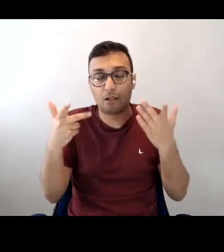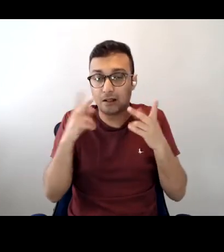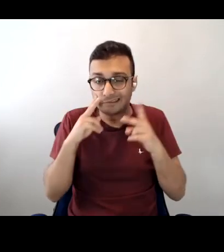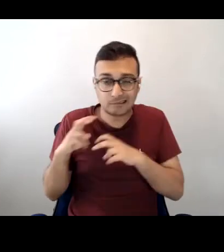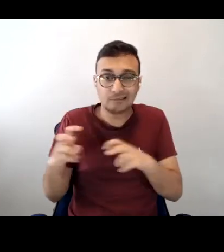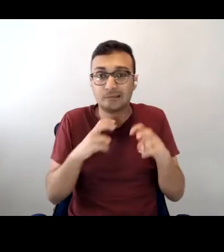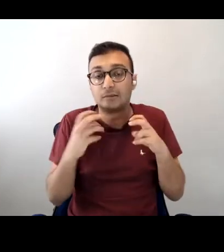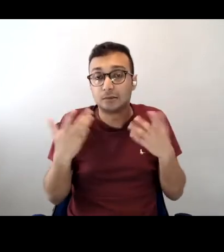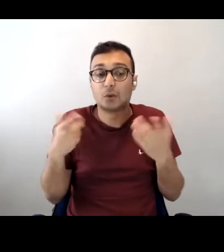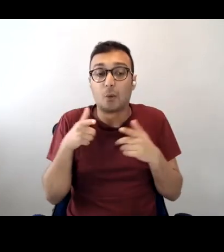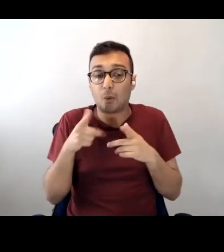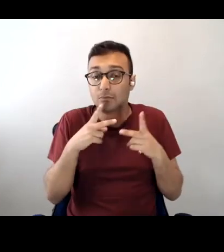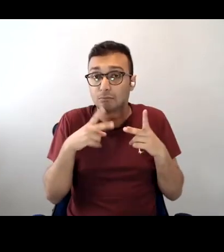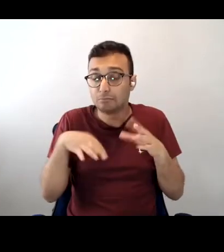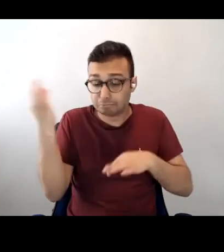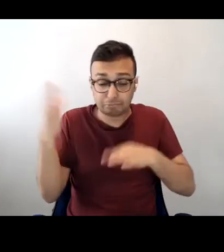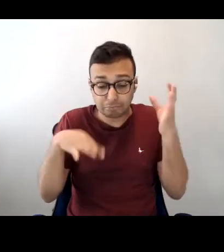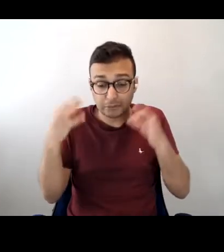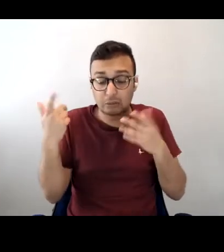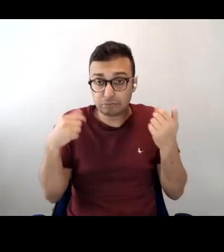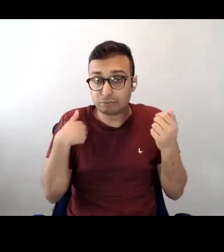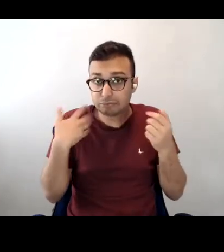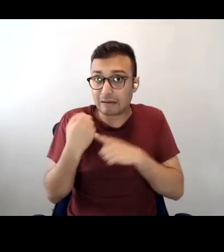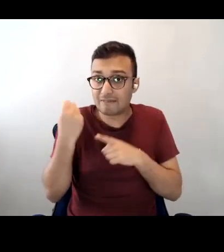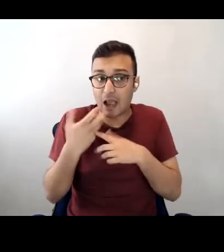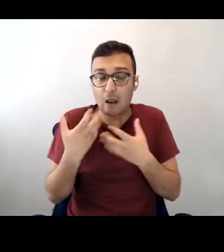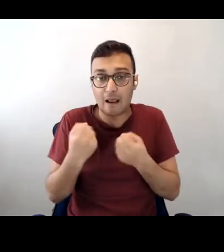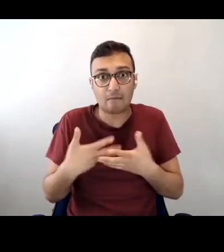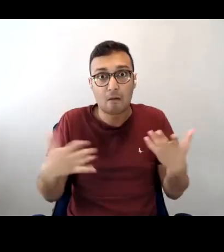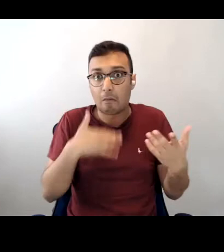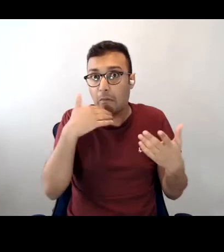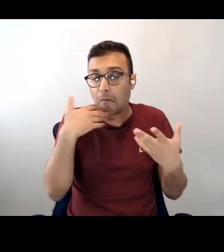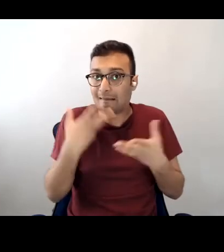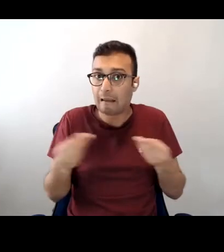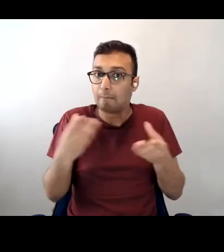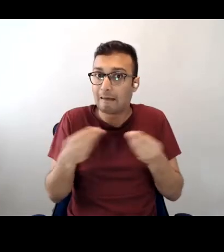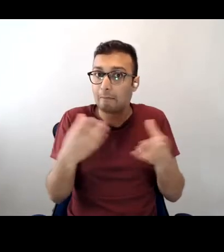had so many gaps. Based on these gaps, we have already